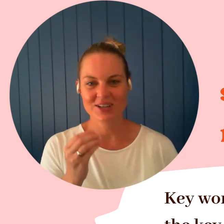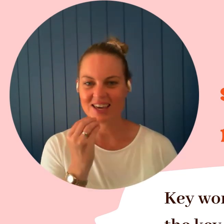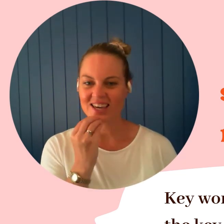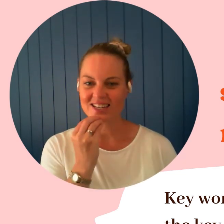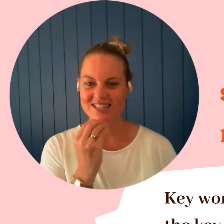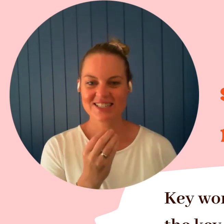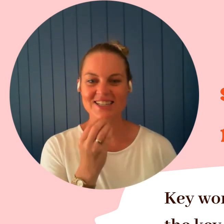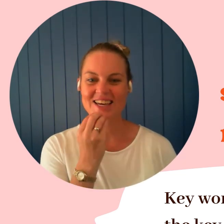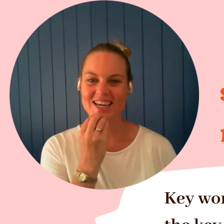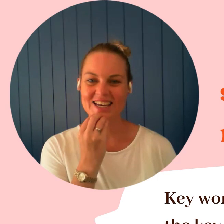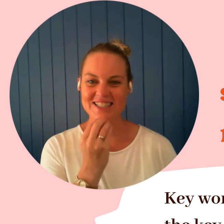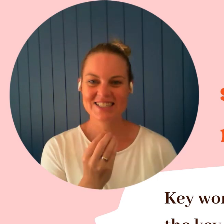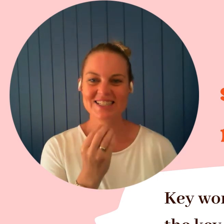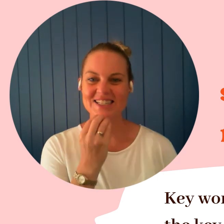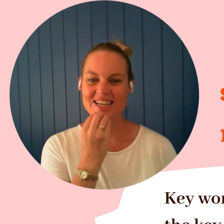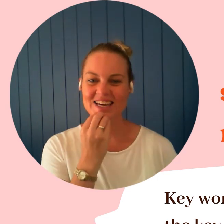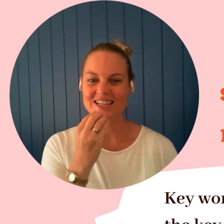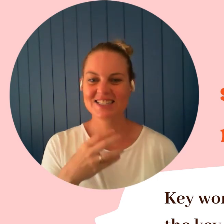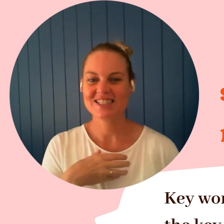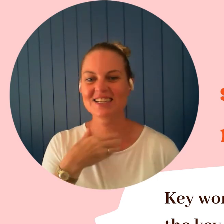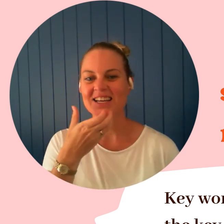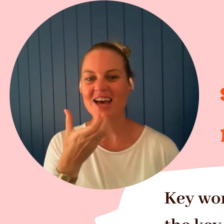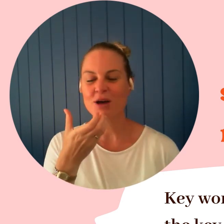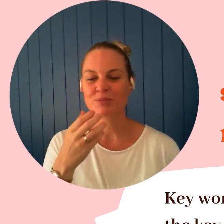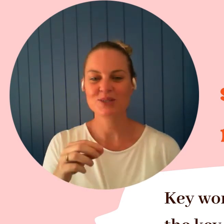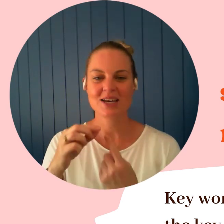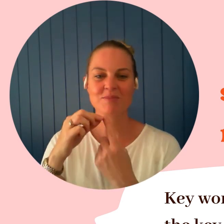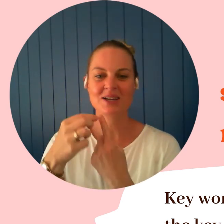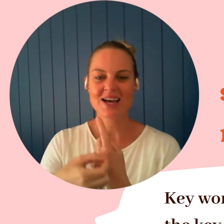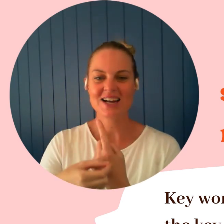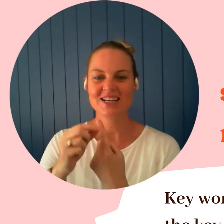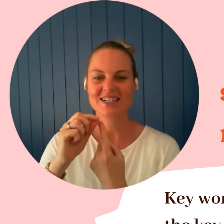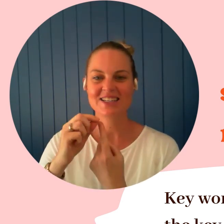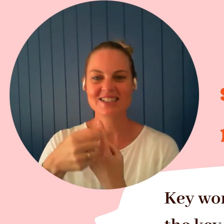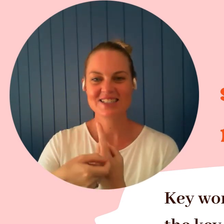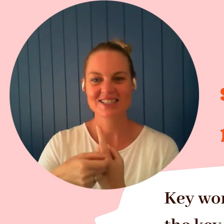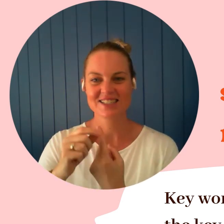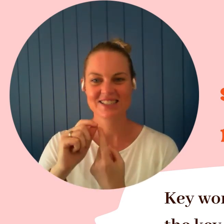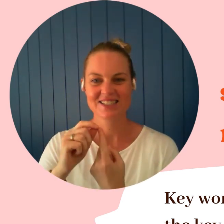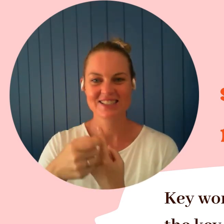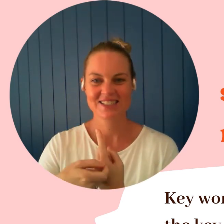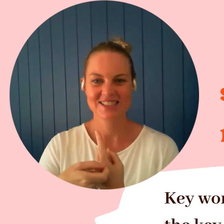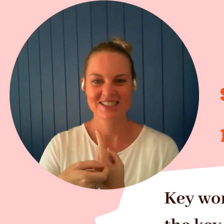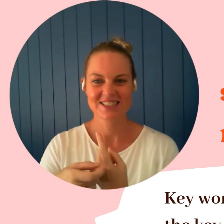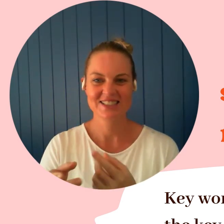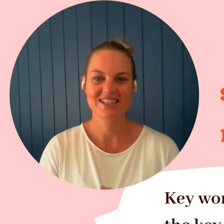to eat apples and bananas.